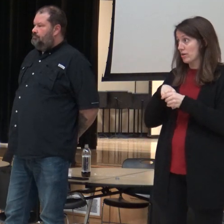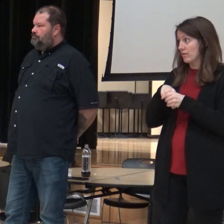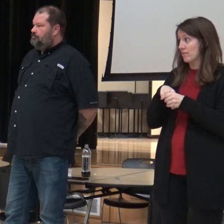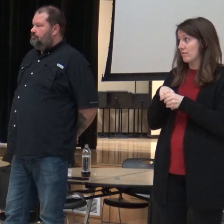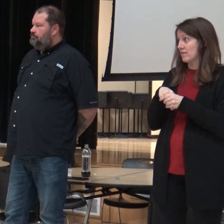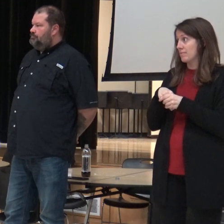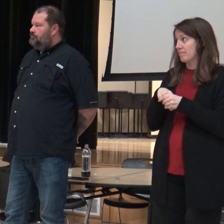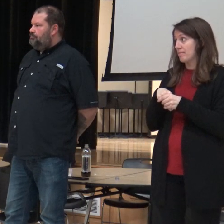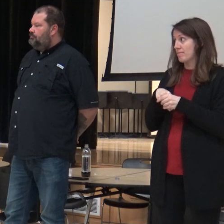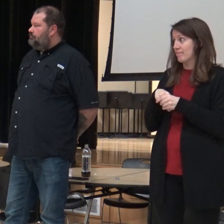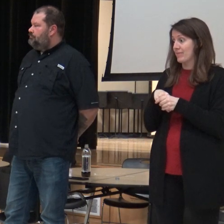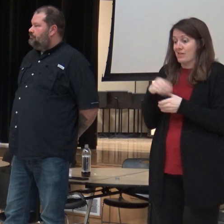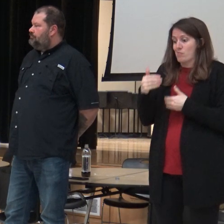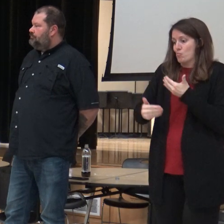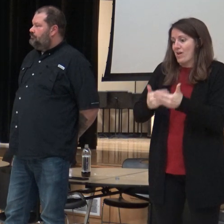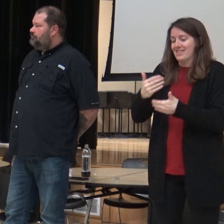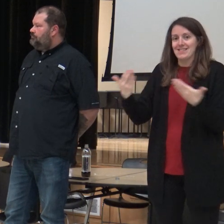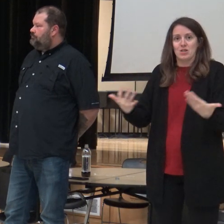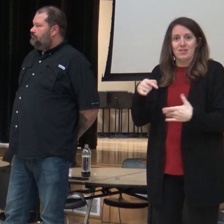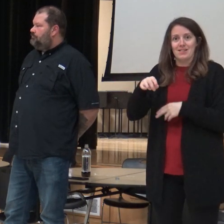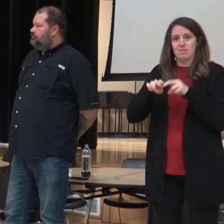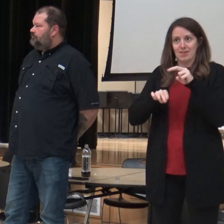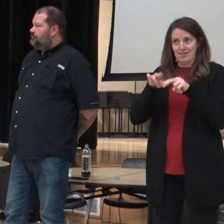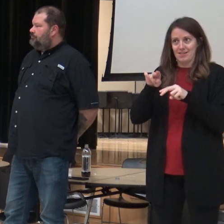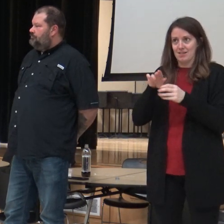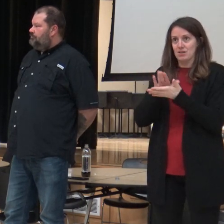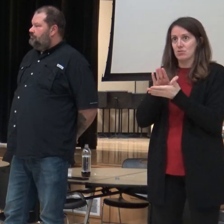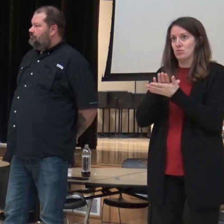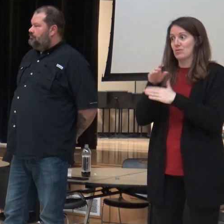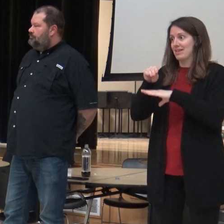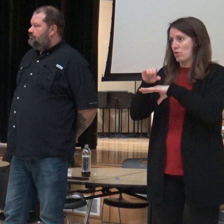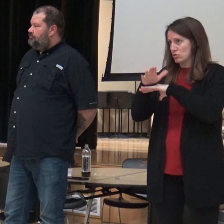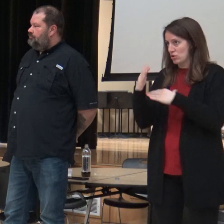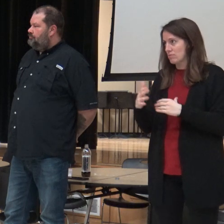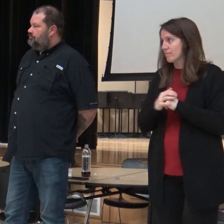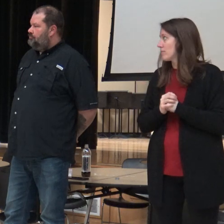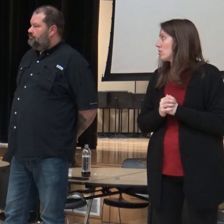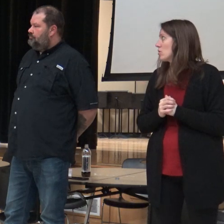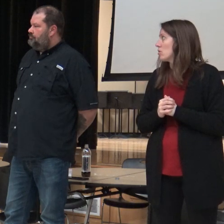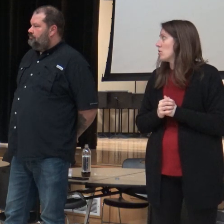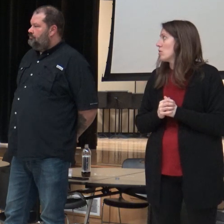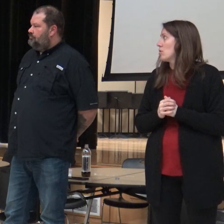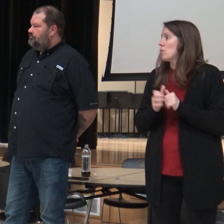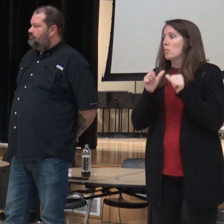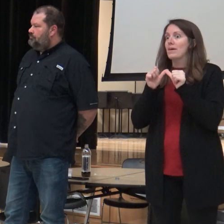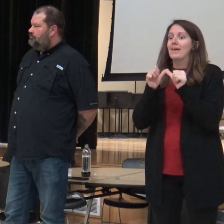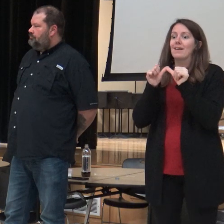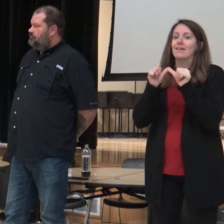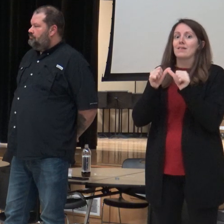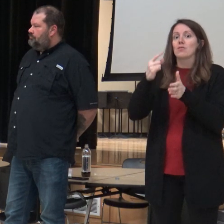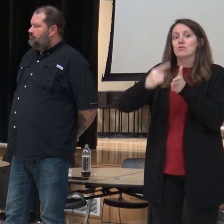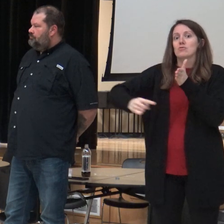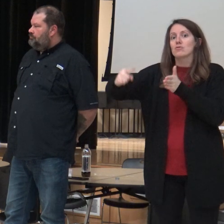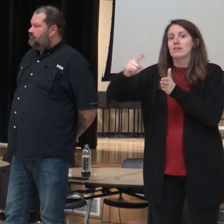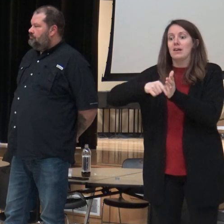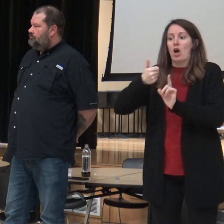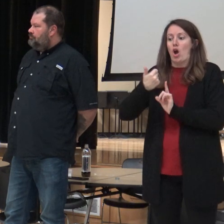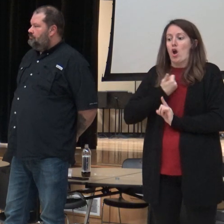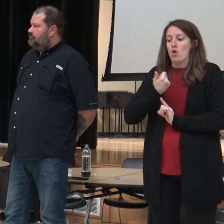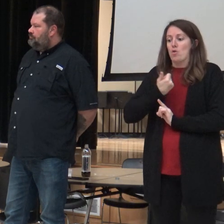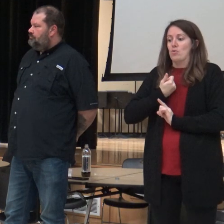That's part of just the protocol we have in our building. As school counselors, we've continued over the years to just critique our own